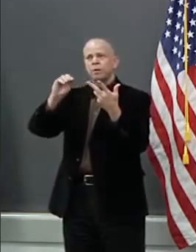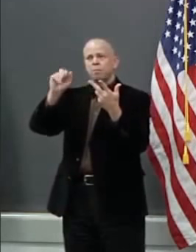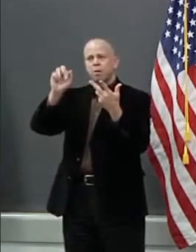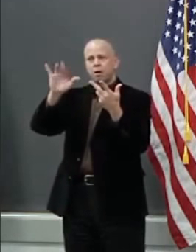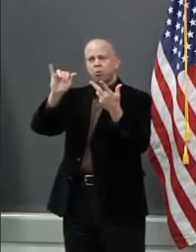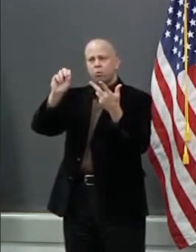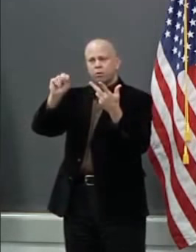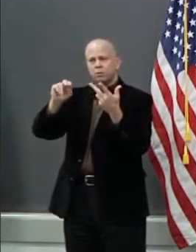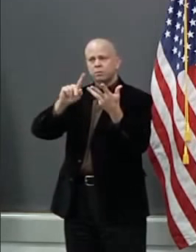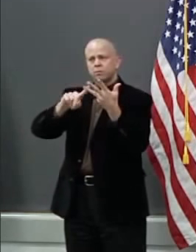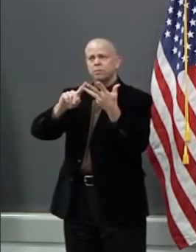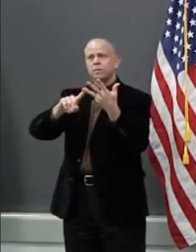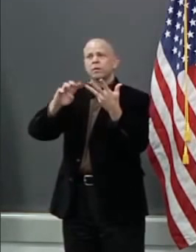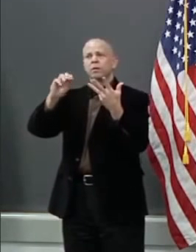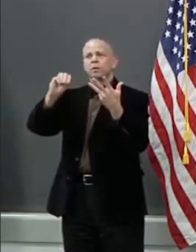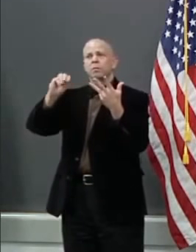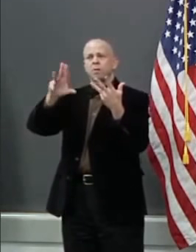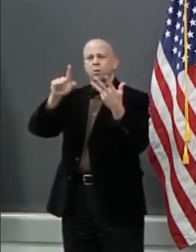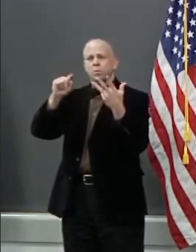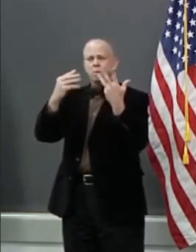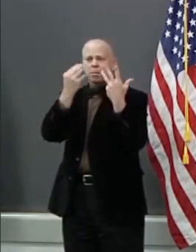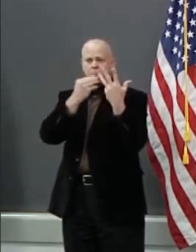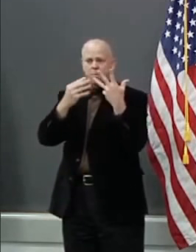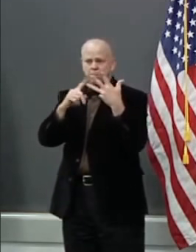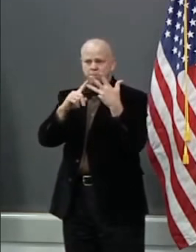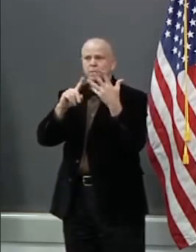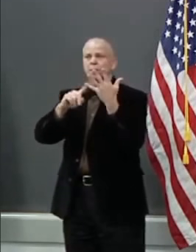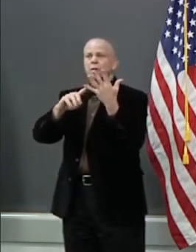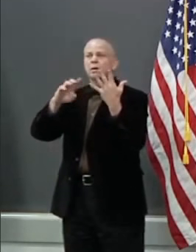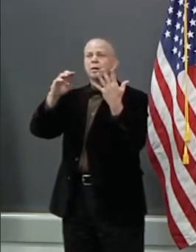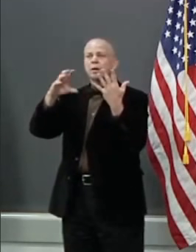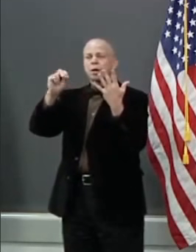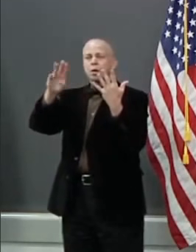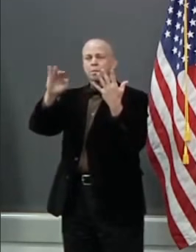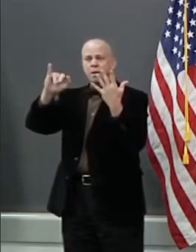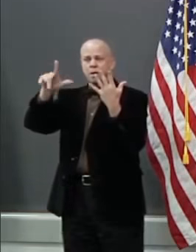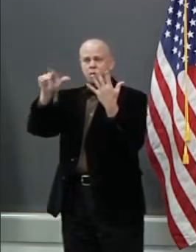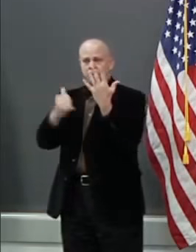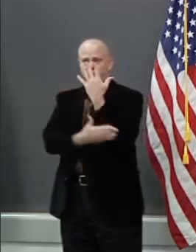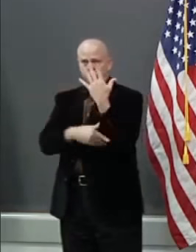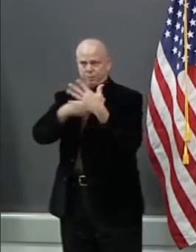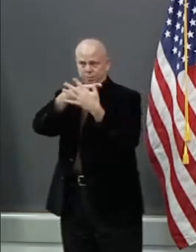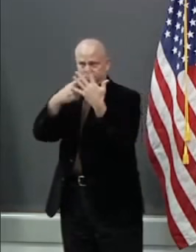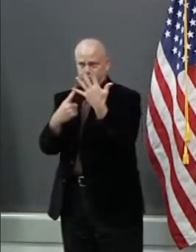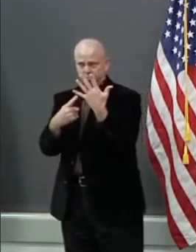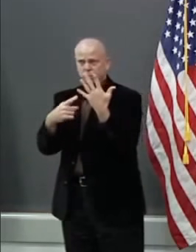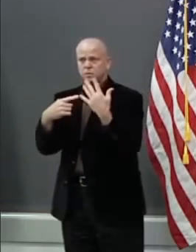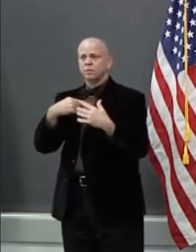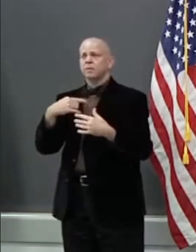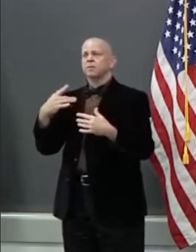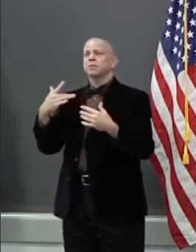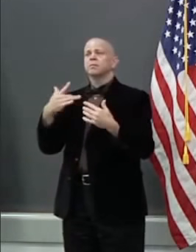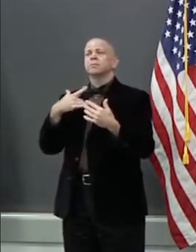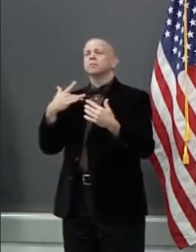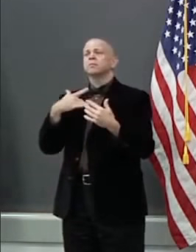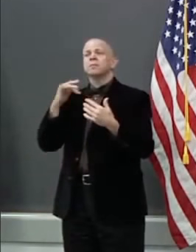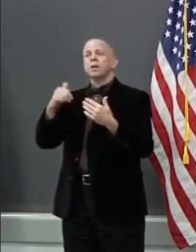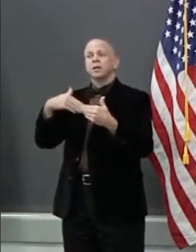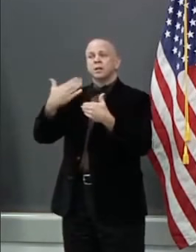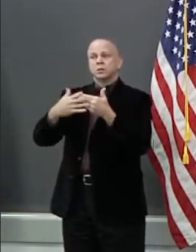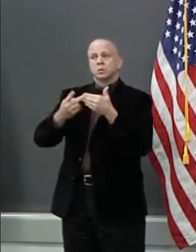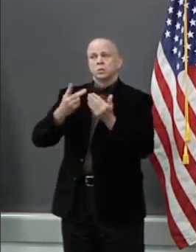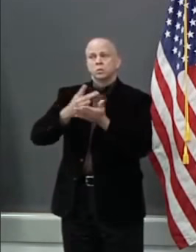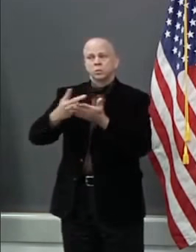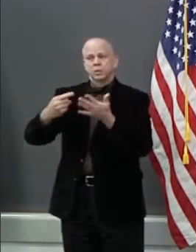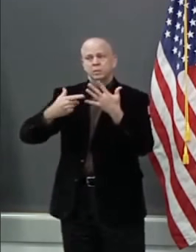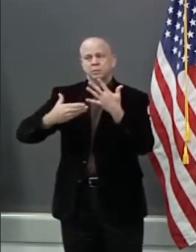we expect that more counties may fall onto this cutoff and will be added to this pause, which takes effect November 11th. Director